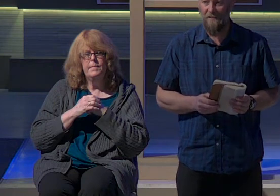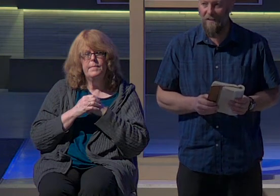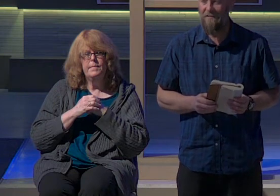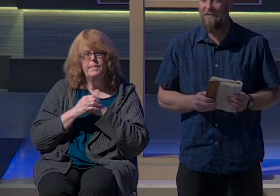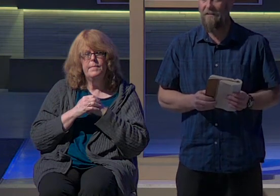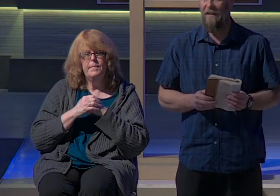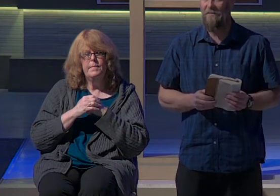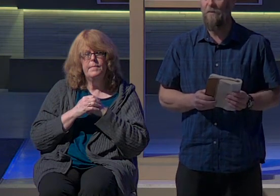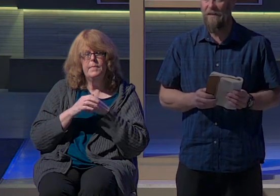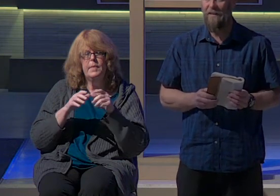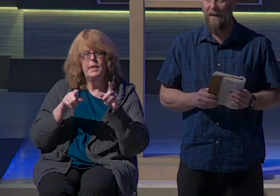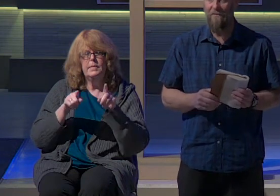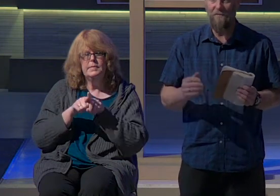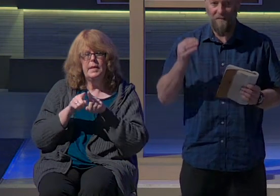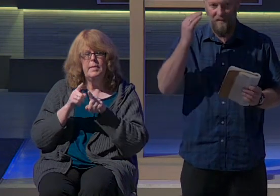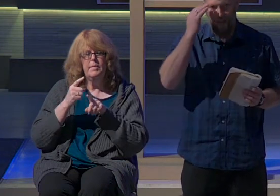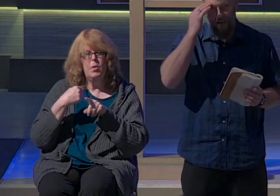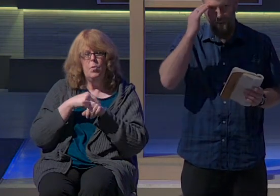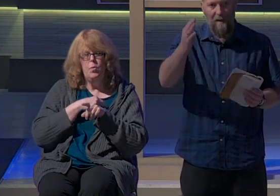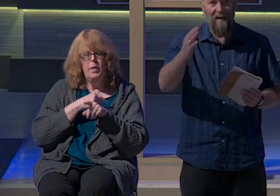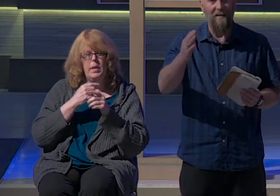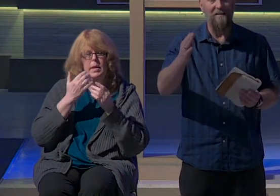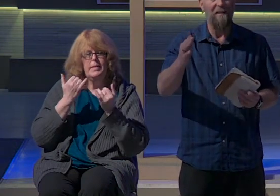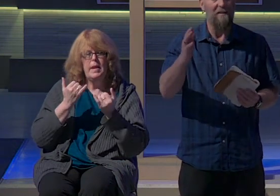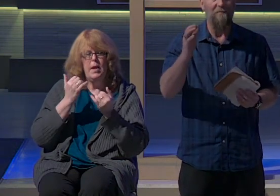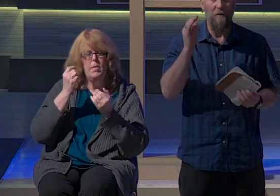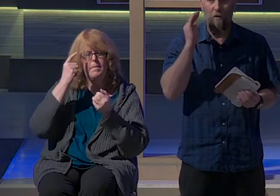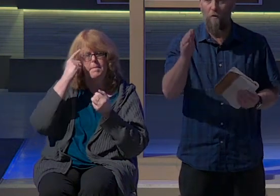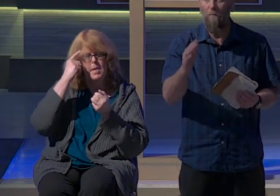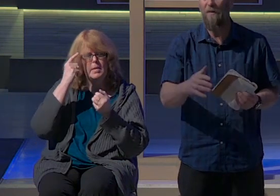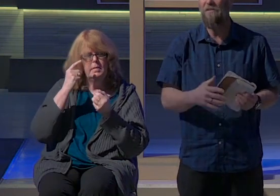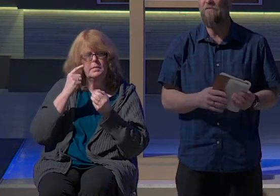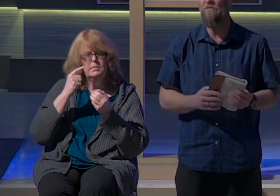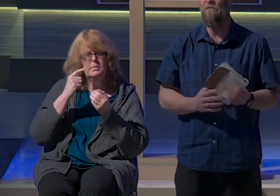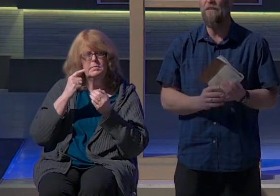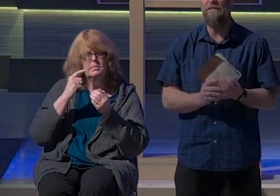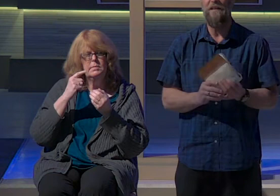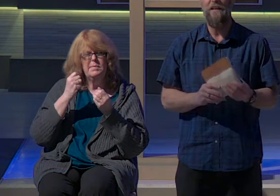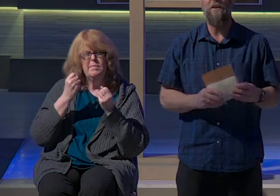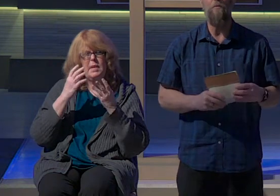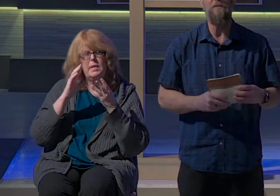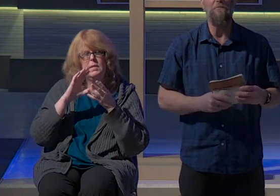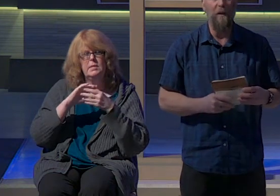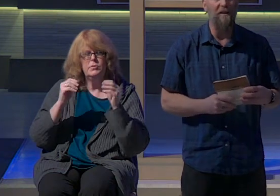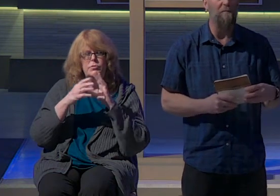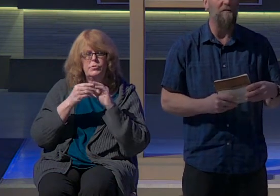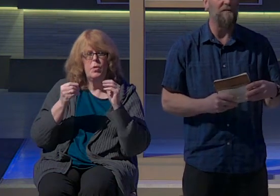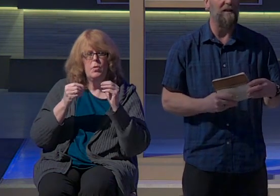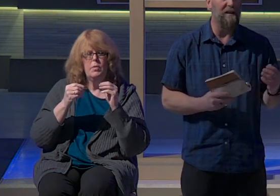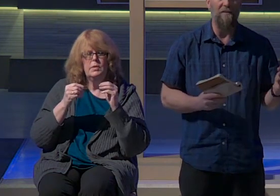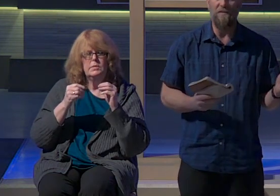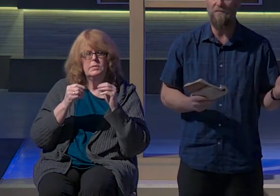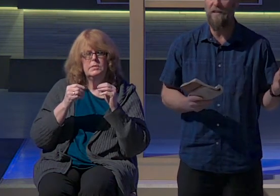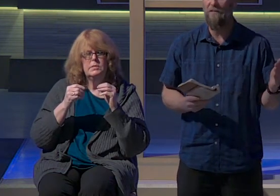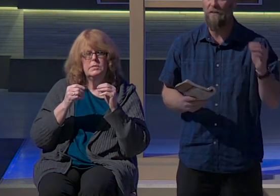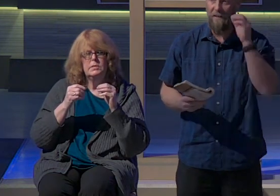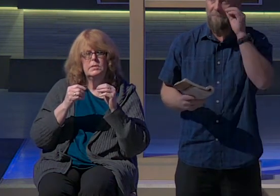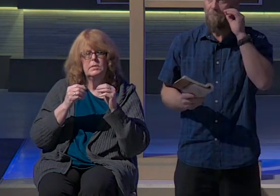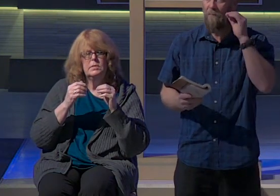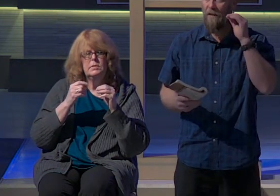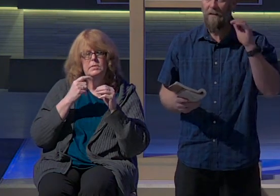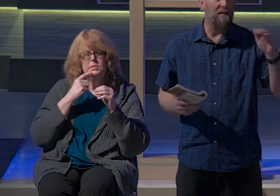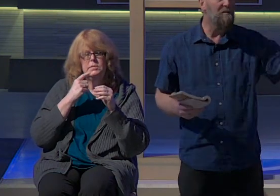And just as we can now suddenly in our minds think of a whole bunch of stories and a whole bunch of parables and accounts of saying,